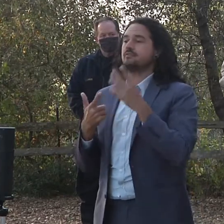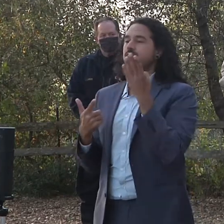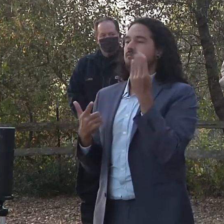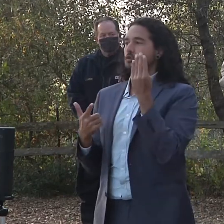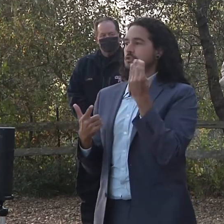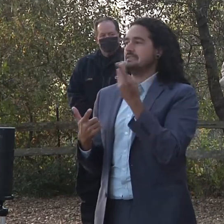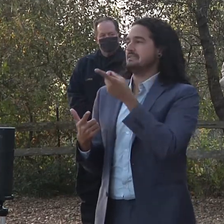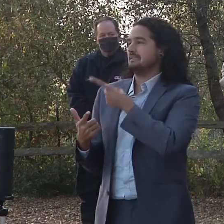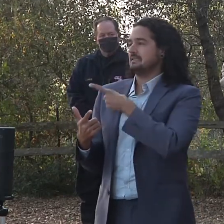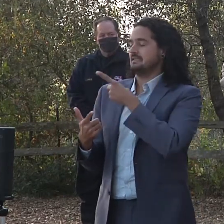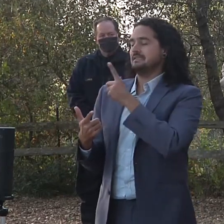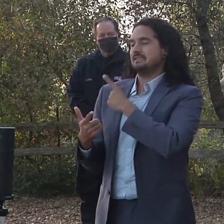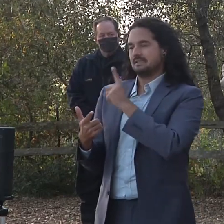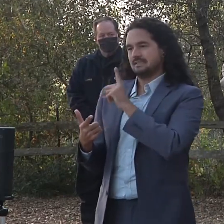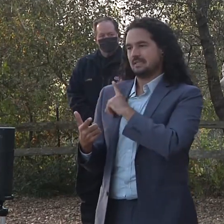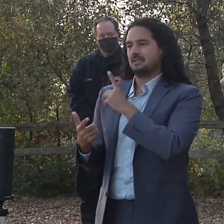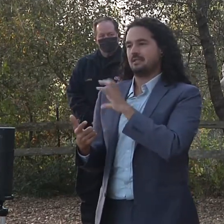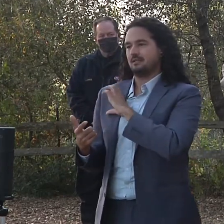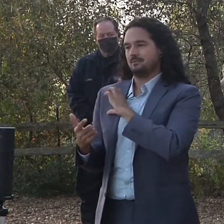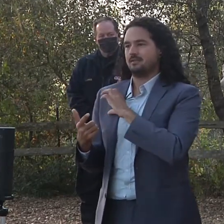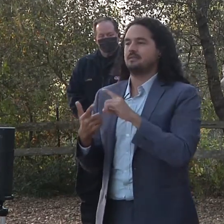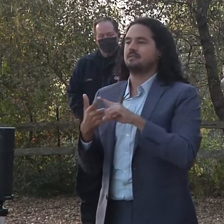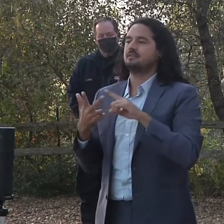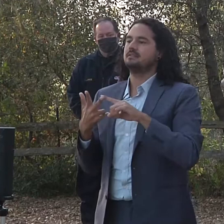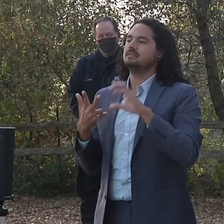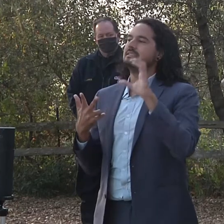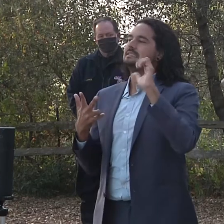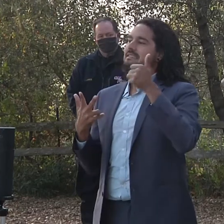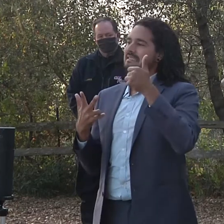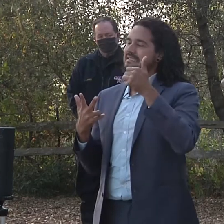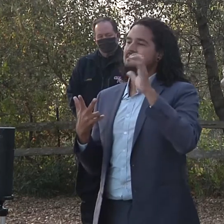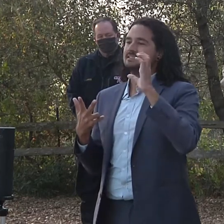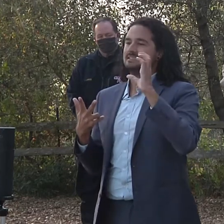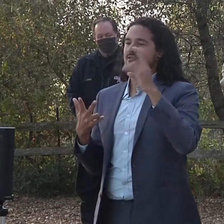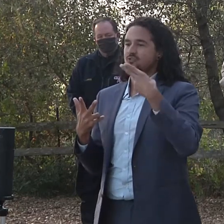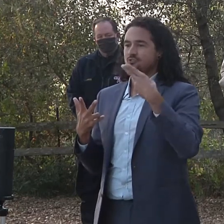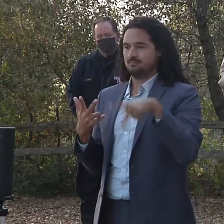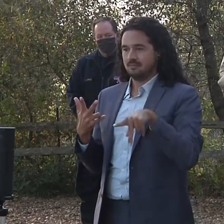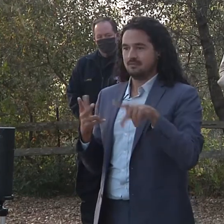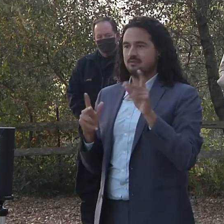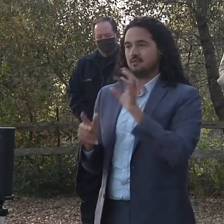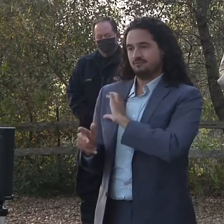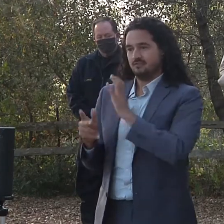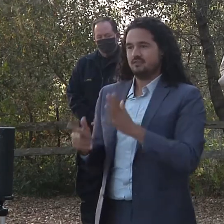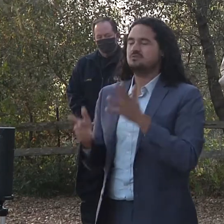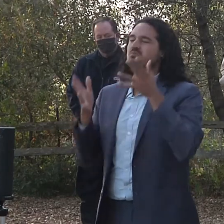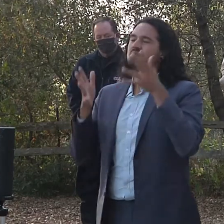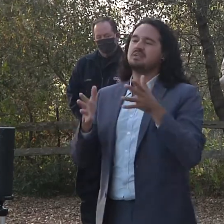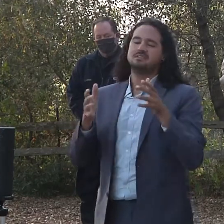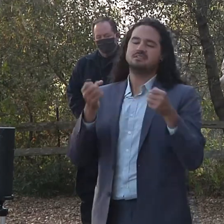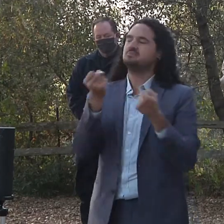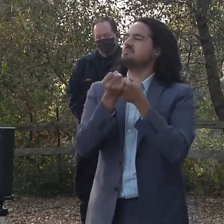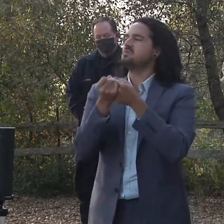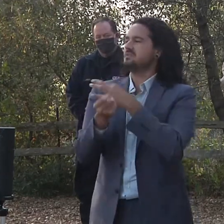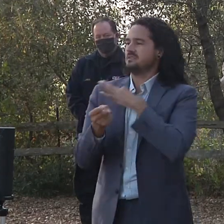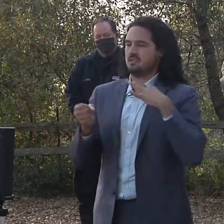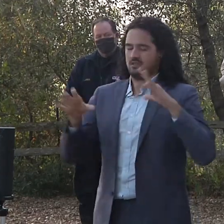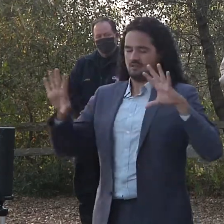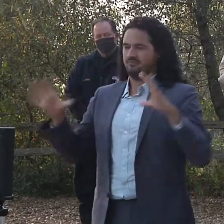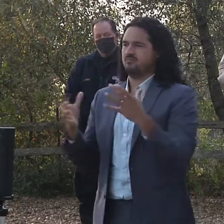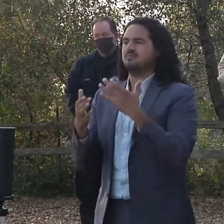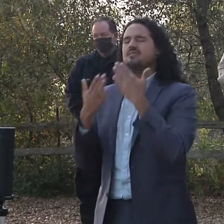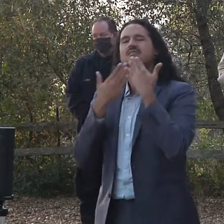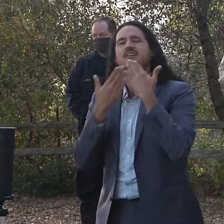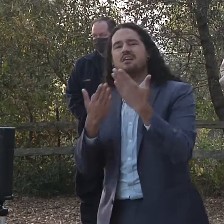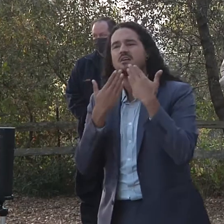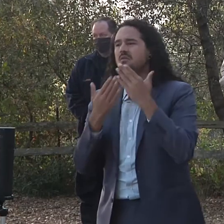and 8 were support staff. So thank you to Redwood City CHP for assisting us with that. Again, we're still asking people not to